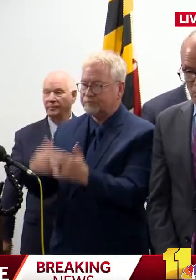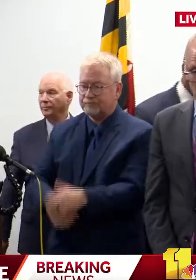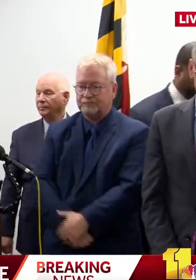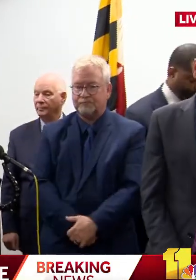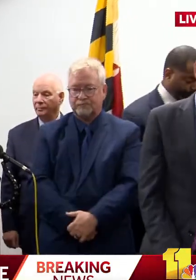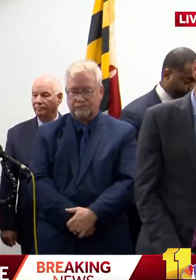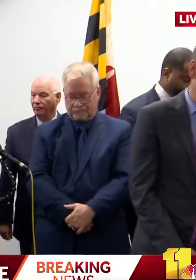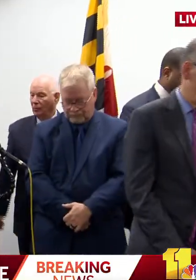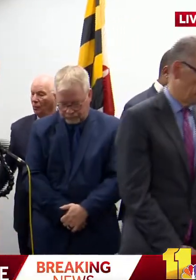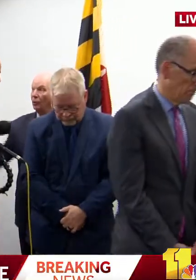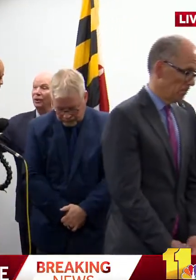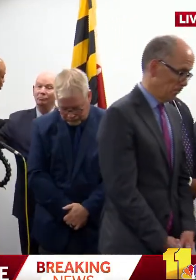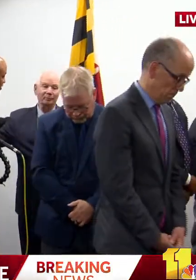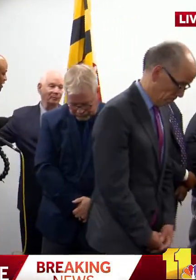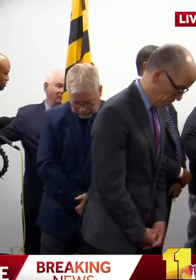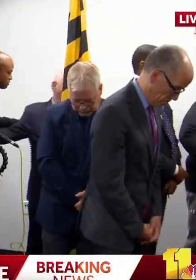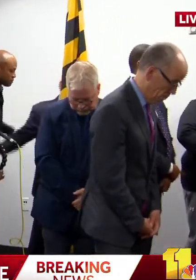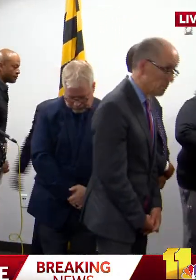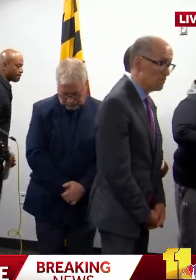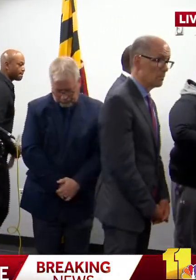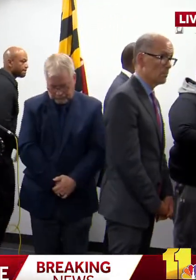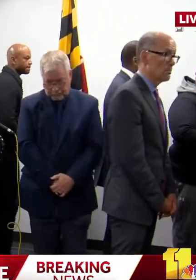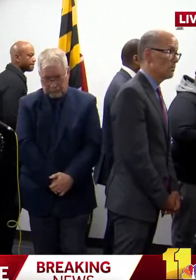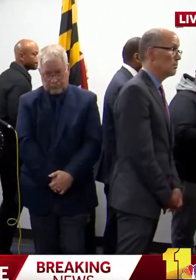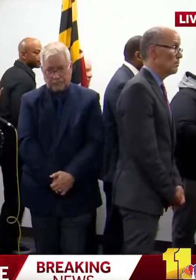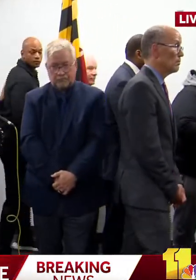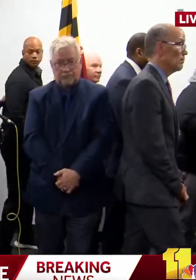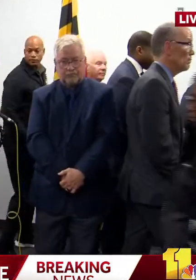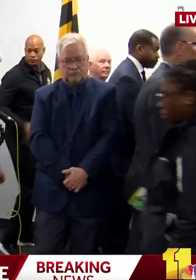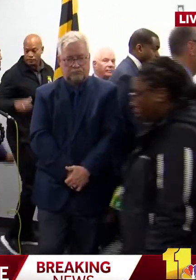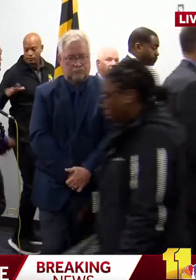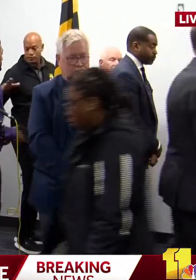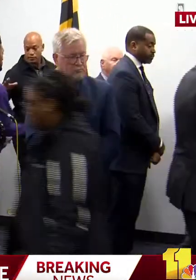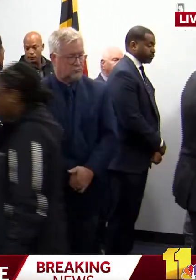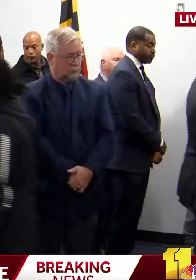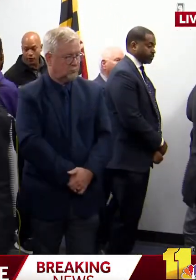right. Excuse me.